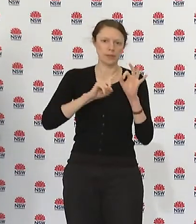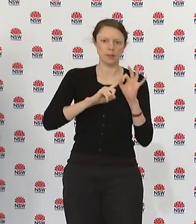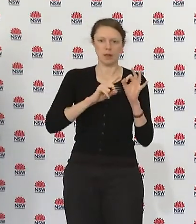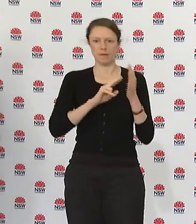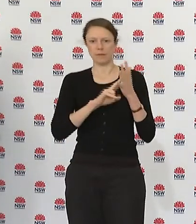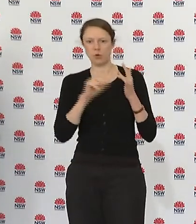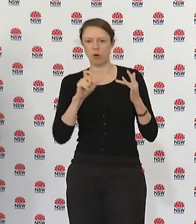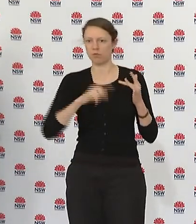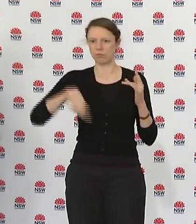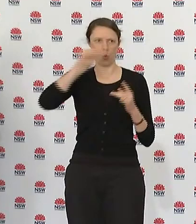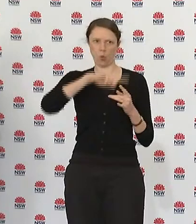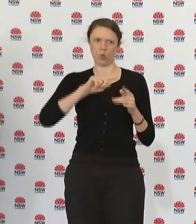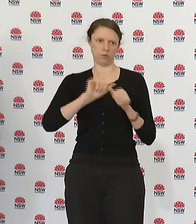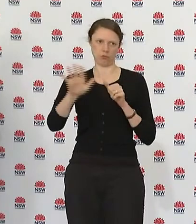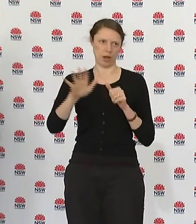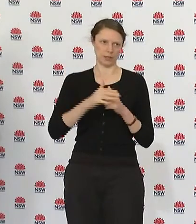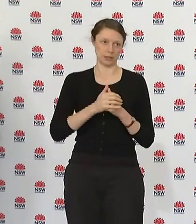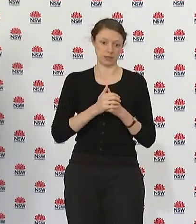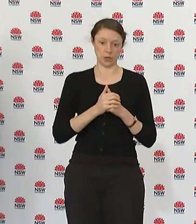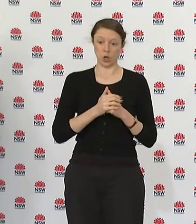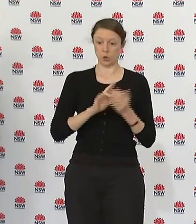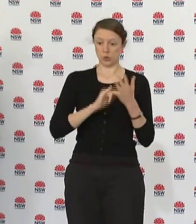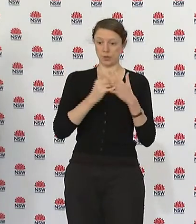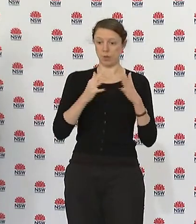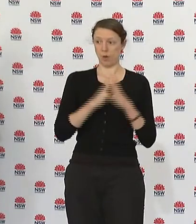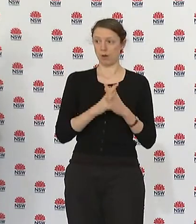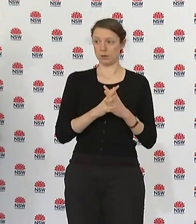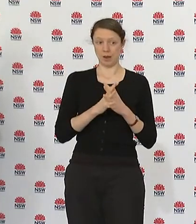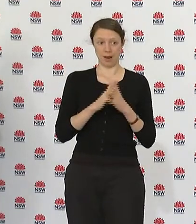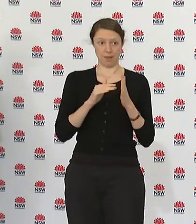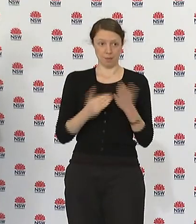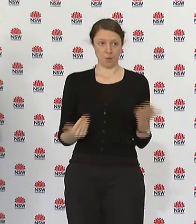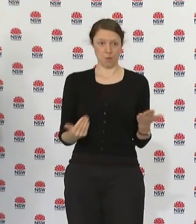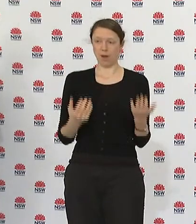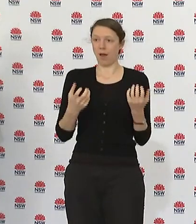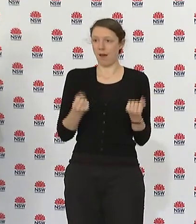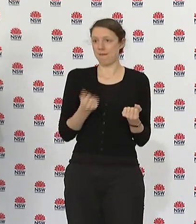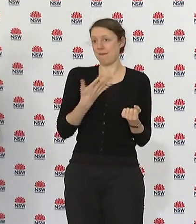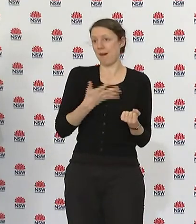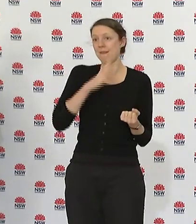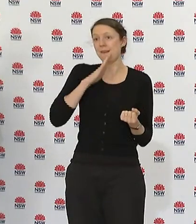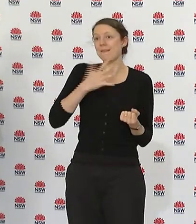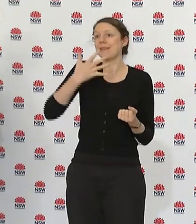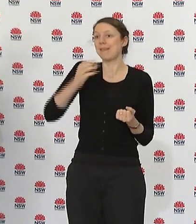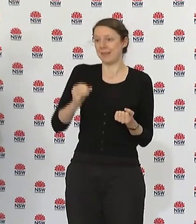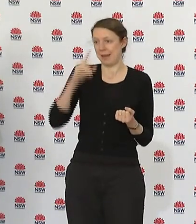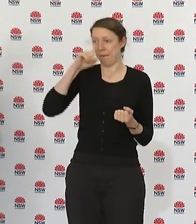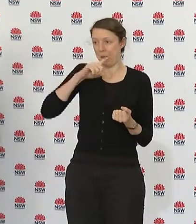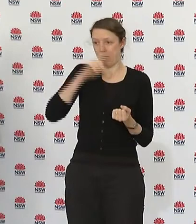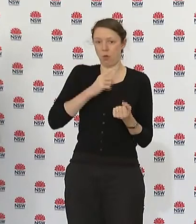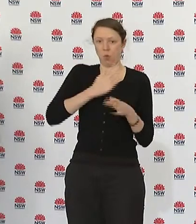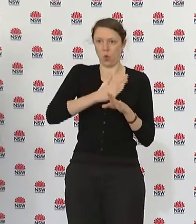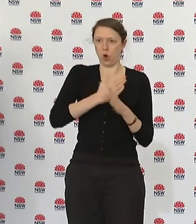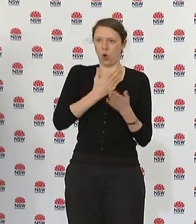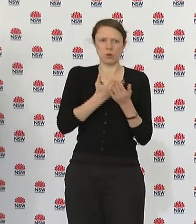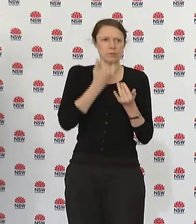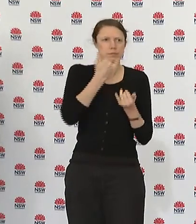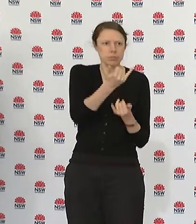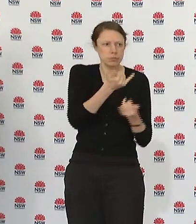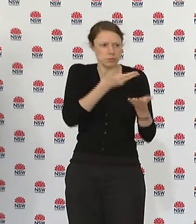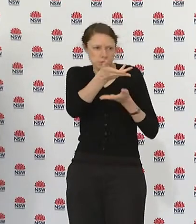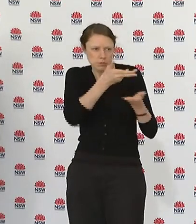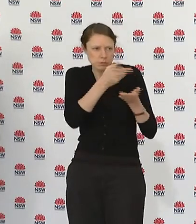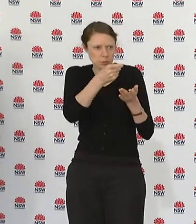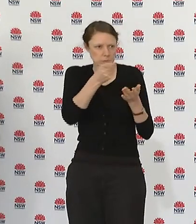In New South Wales, we have currently about 550 tracers and interviewers who are doing the job,